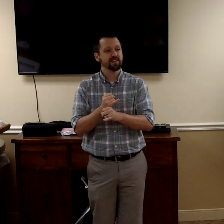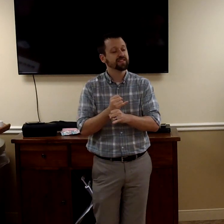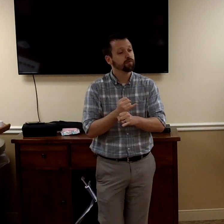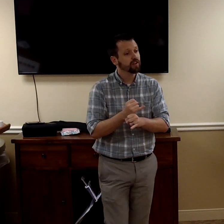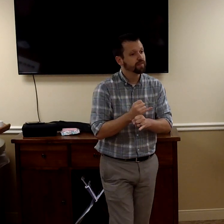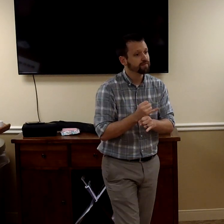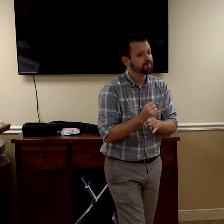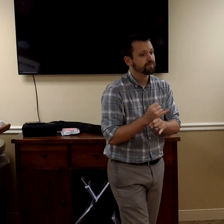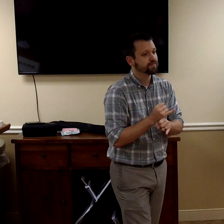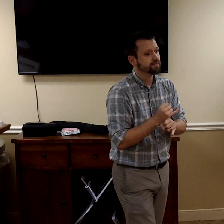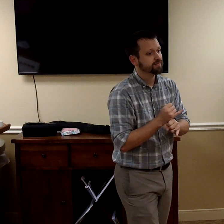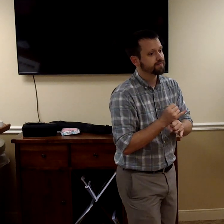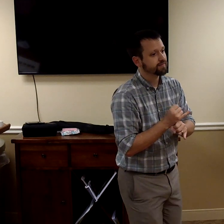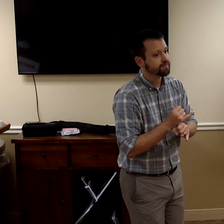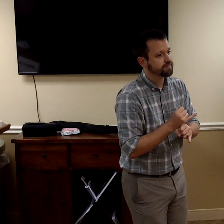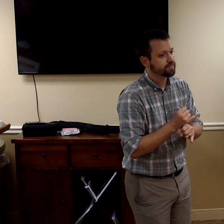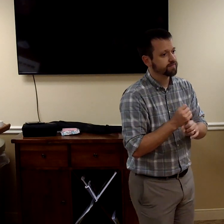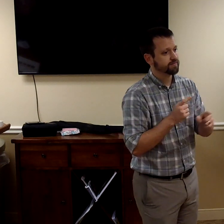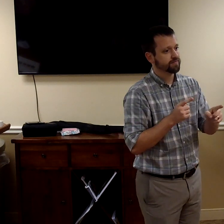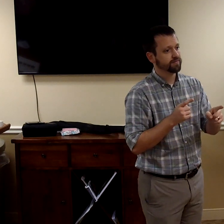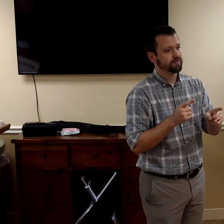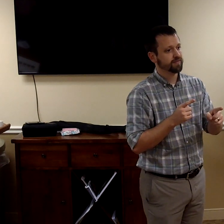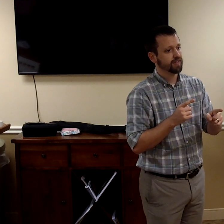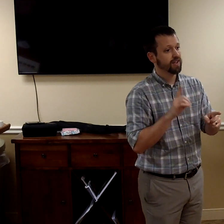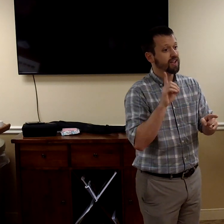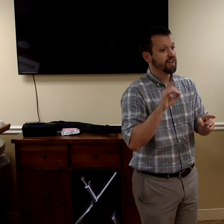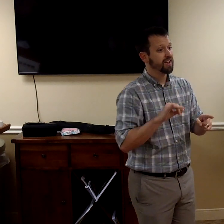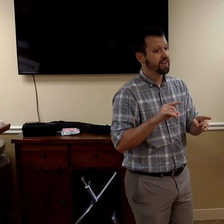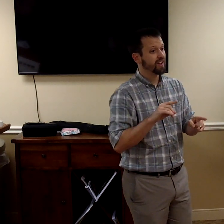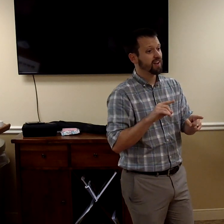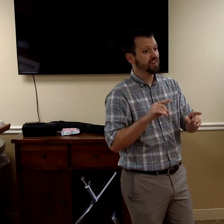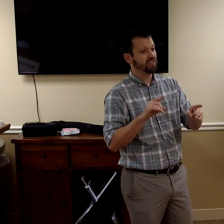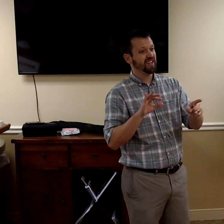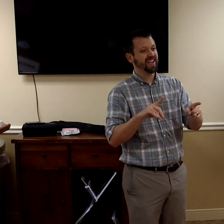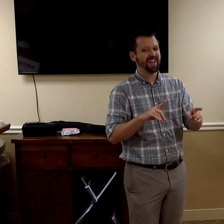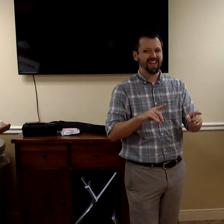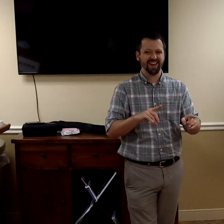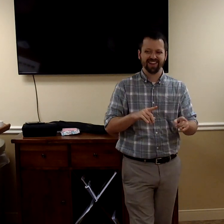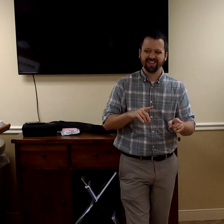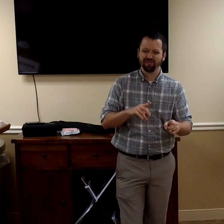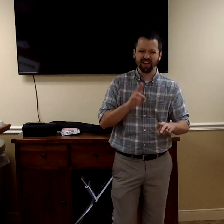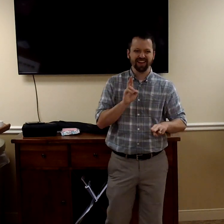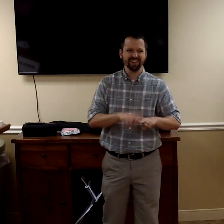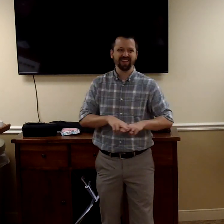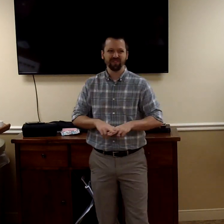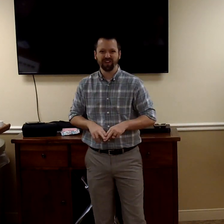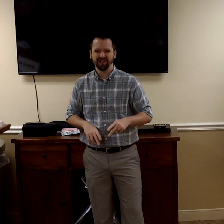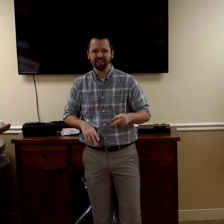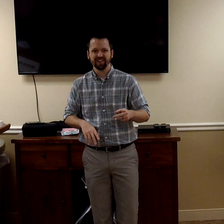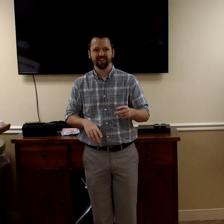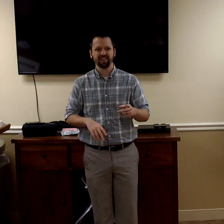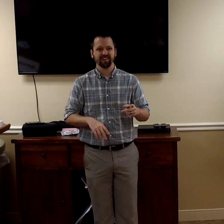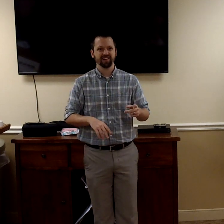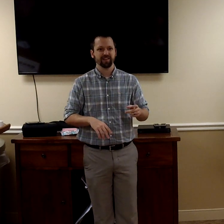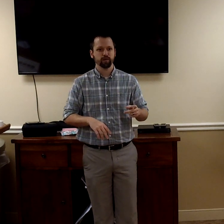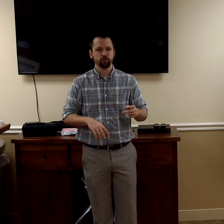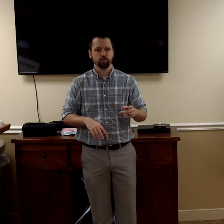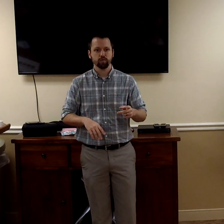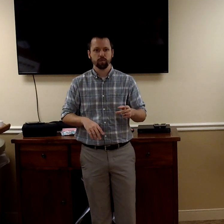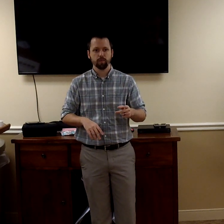I'm sorry? I did a high school soccer game between New Smyrna and FSP. Oh, you did. That's fun. We do have a deaf and blind school right